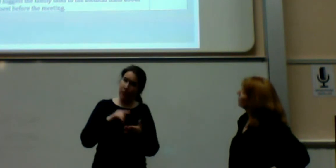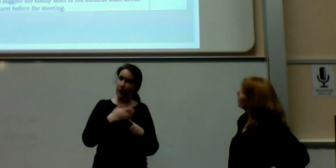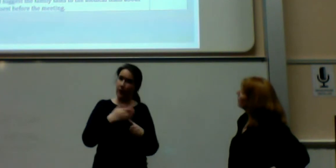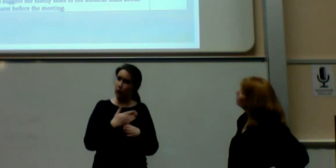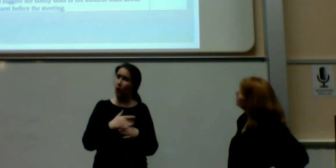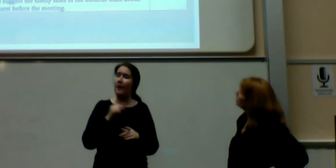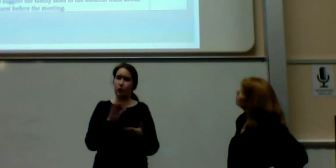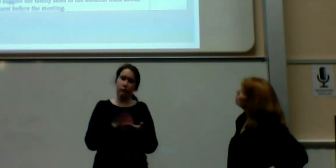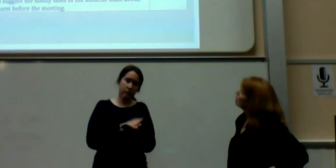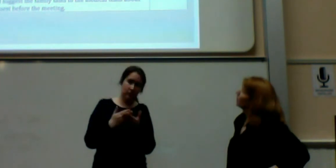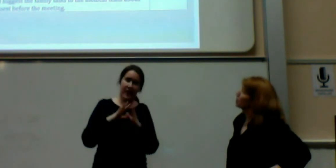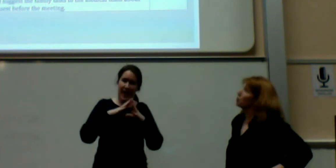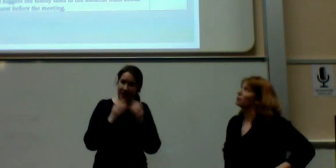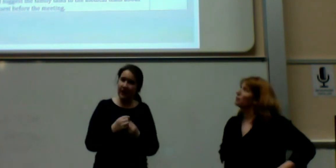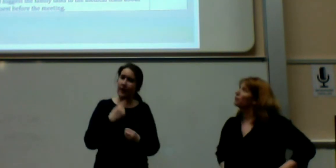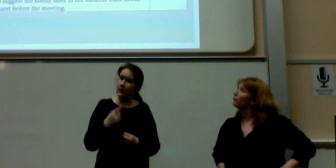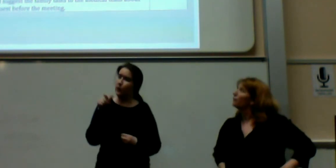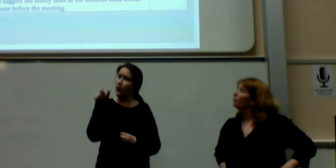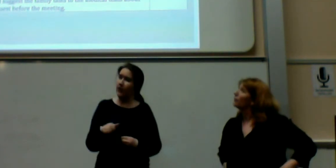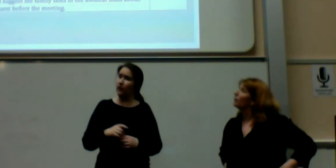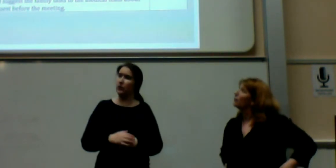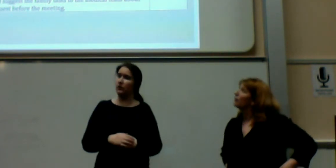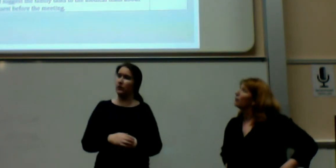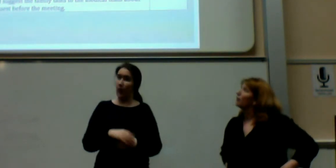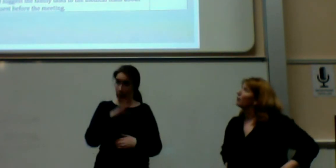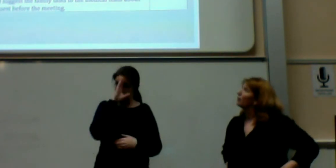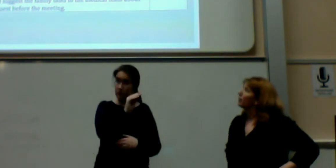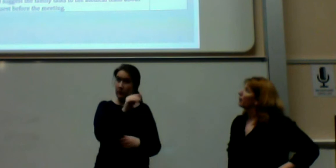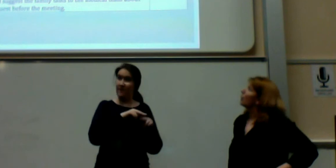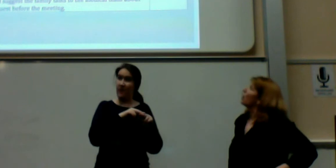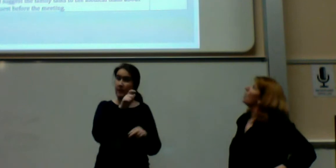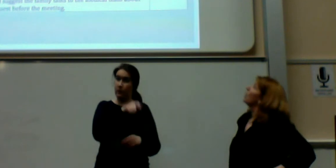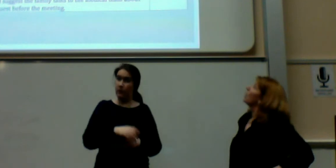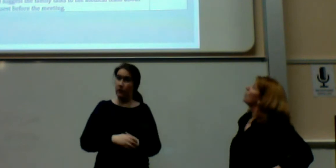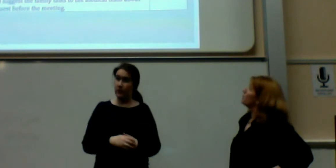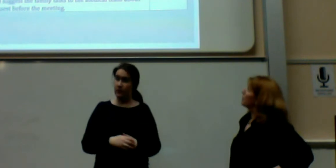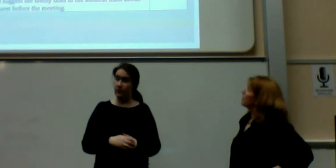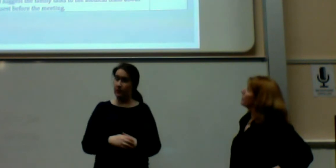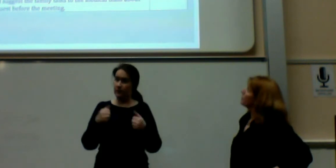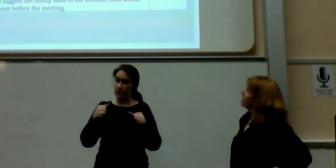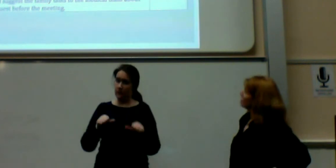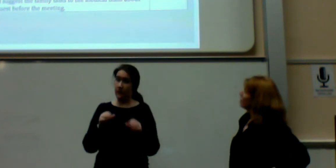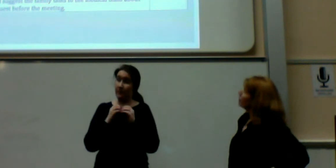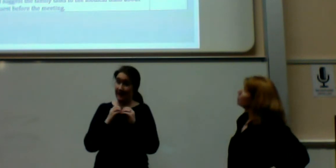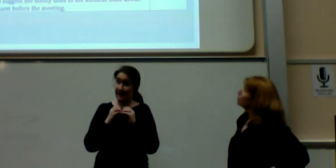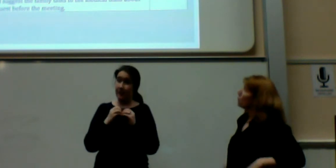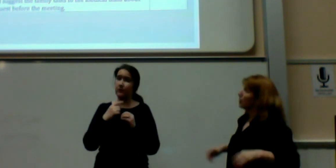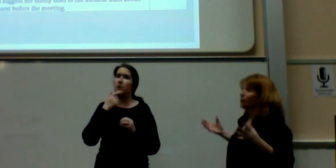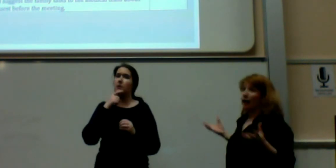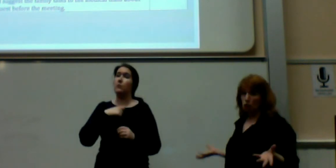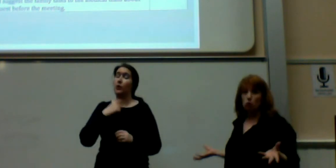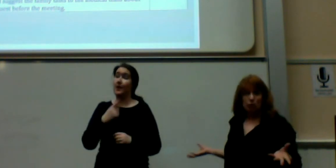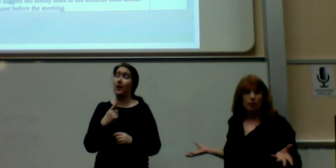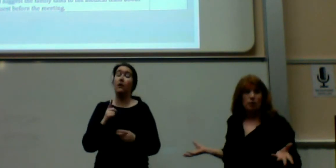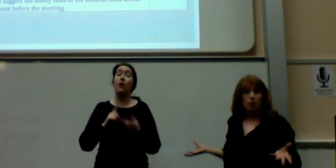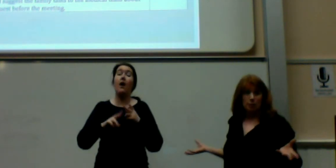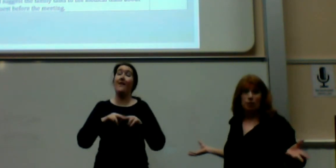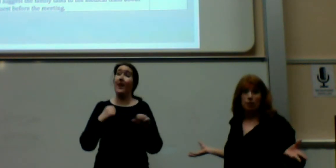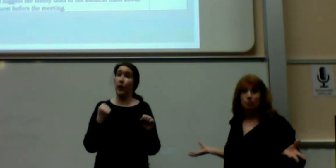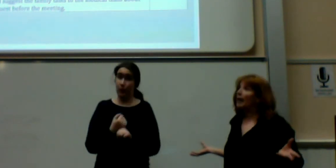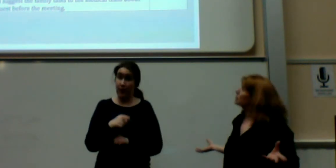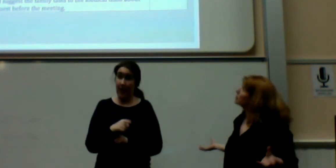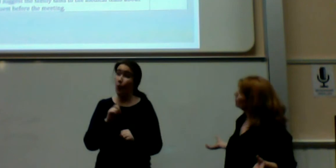is said at the meeting to the patient. B, they said, if I do